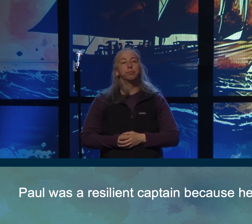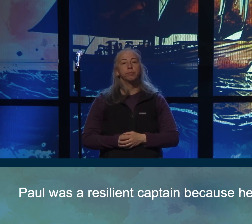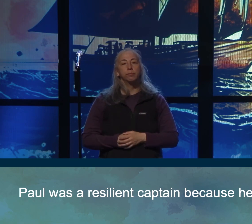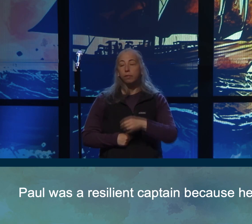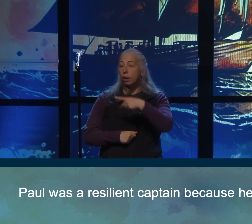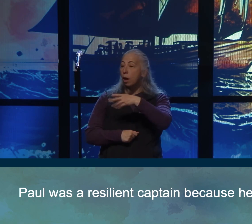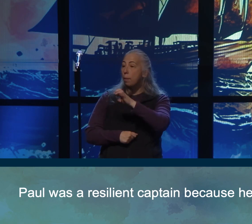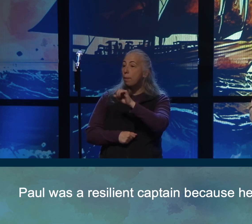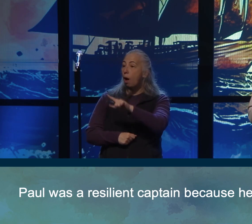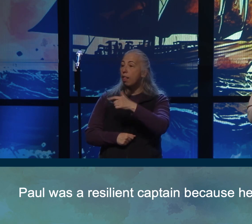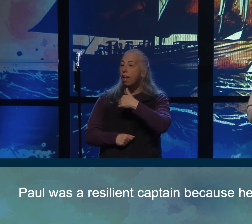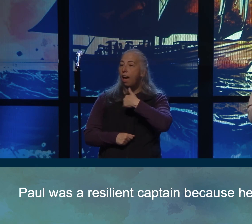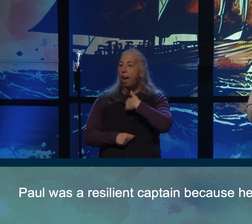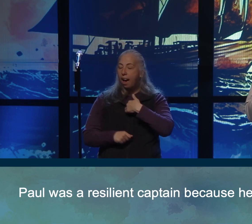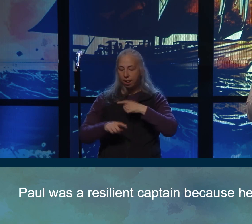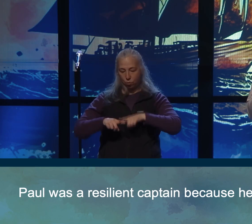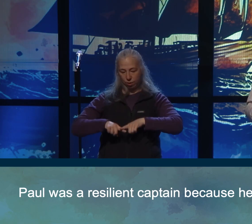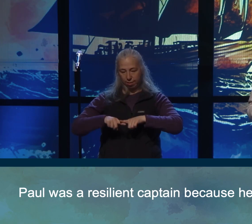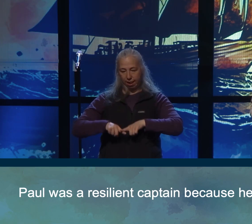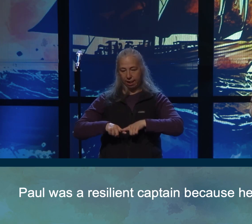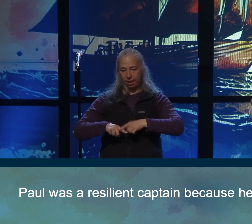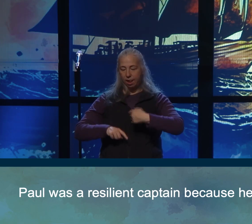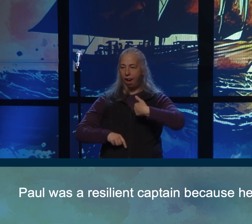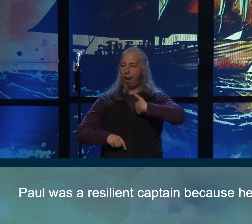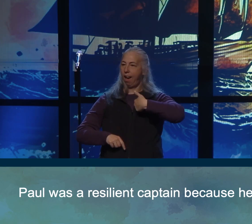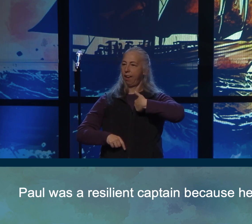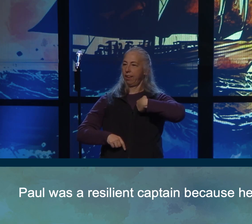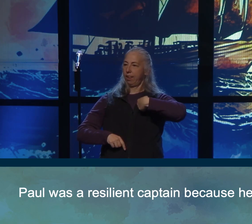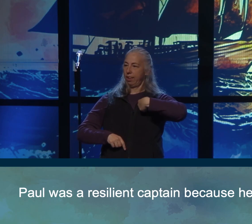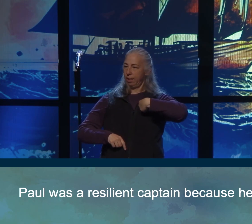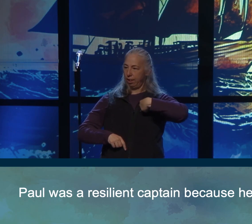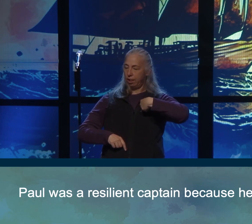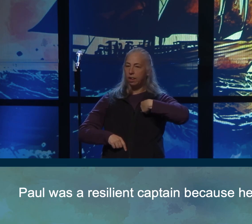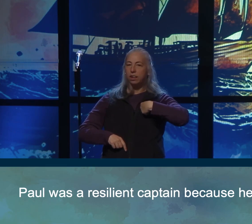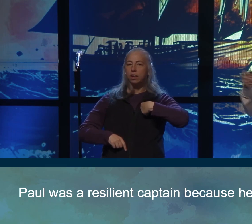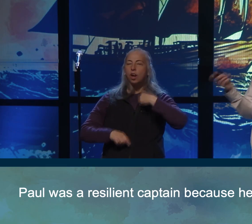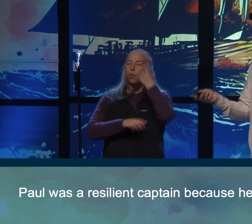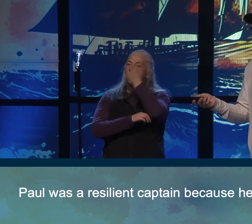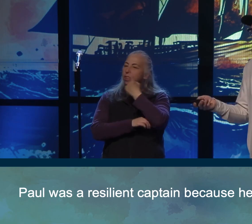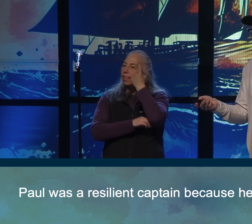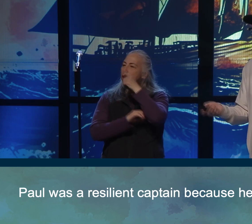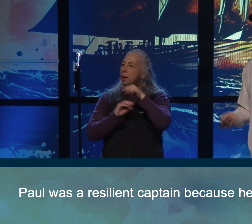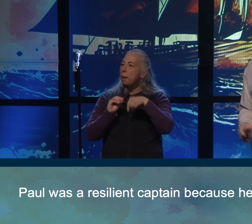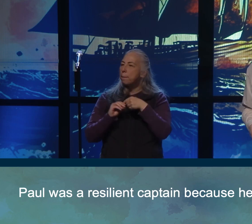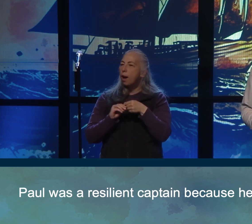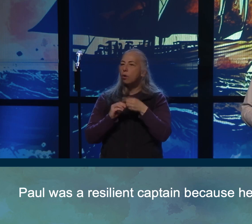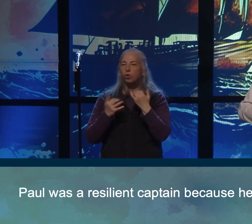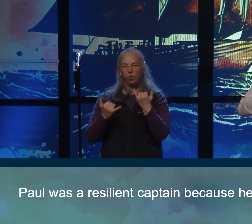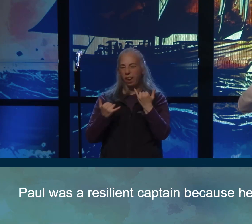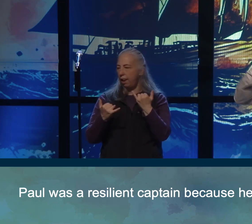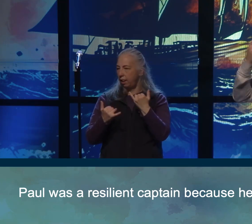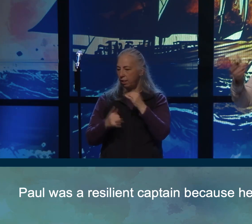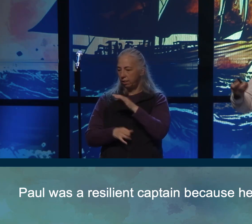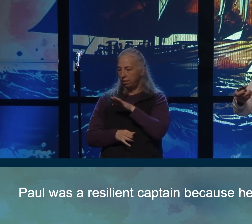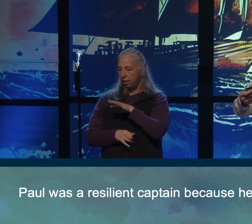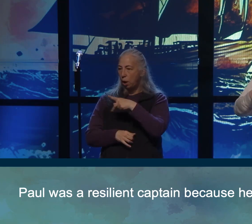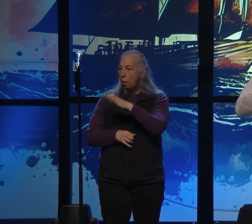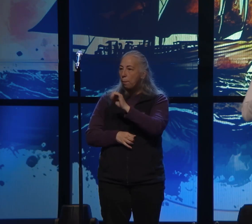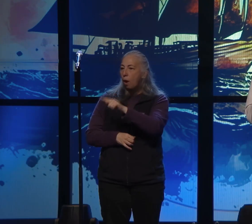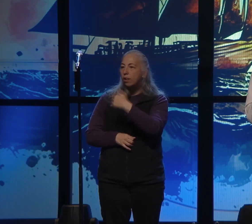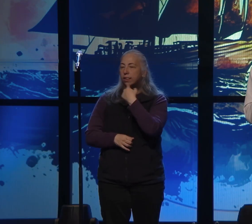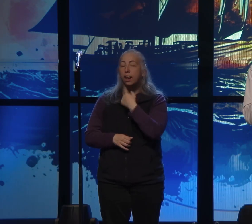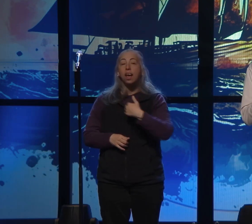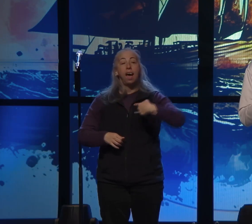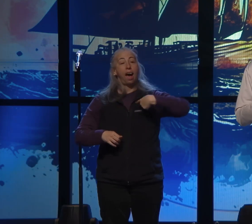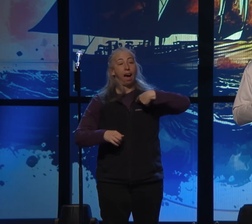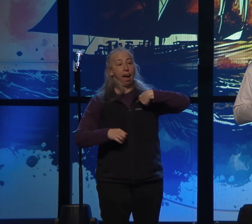Paul had a reliant I. Now, what do I mean by that? Well, think about some of the things that Paul says, just in stuff we've read today. He says, I